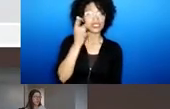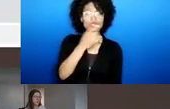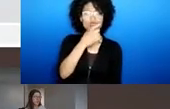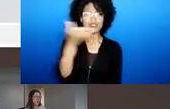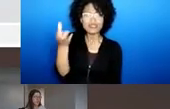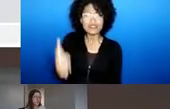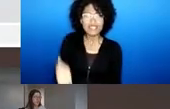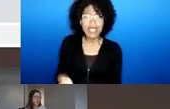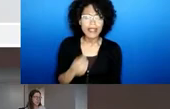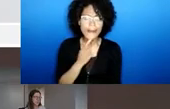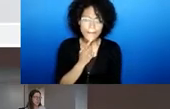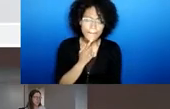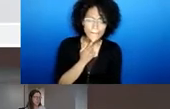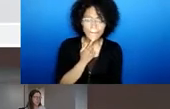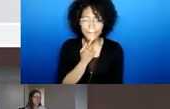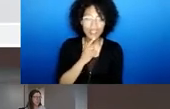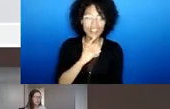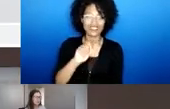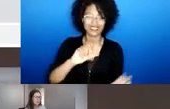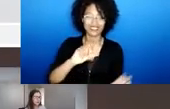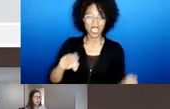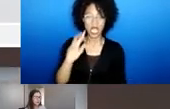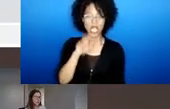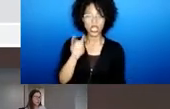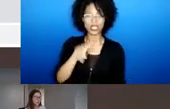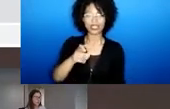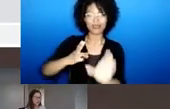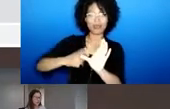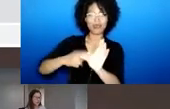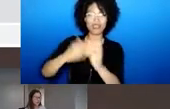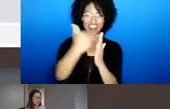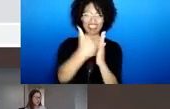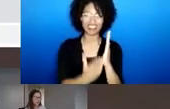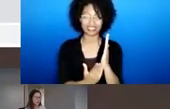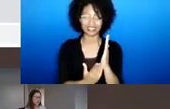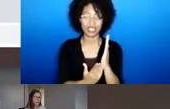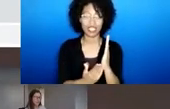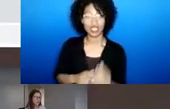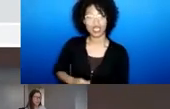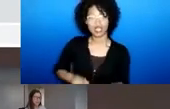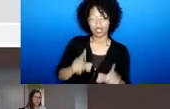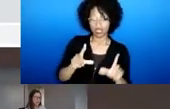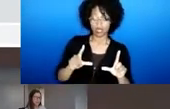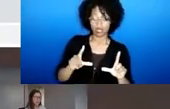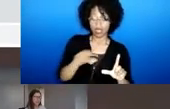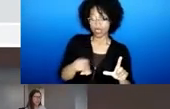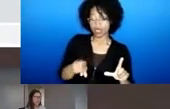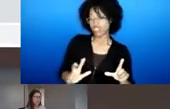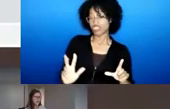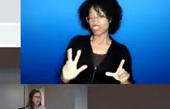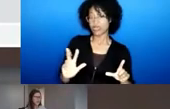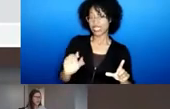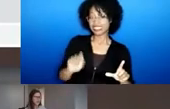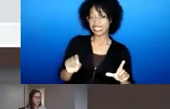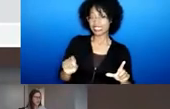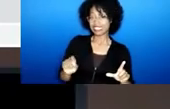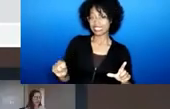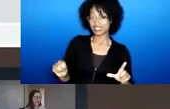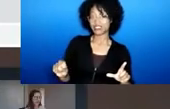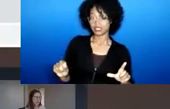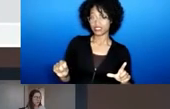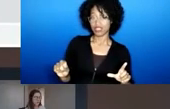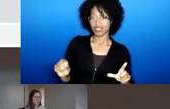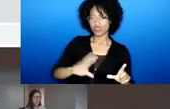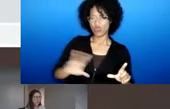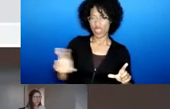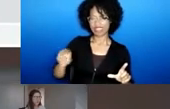you have the ability to do that as well. In the bottom right corner, there are three dots, and there's a few options that